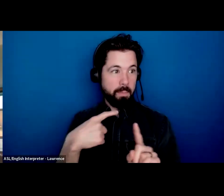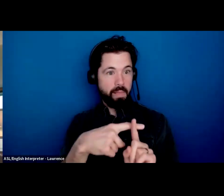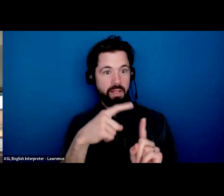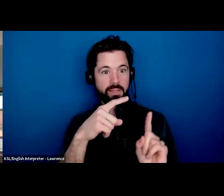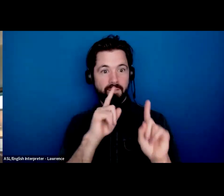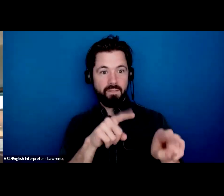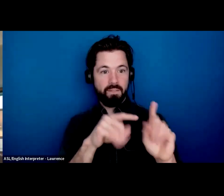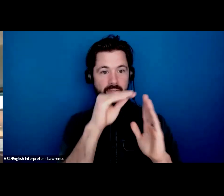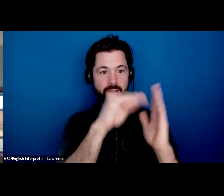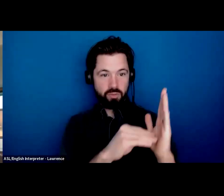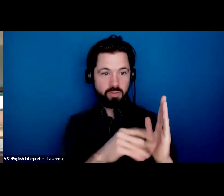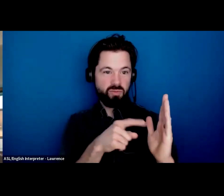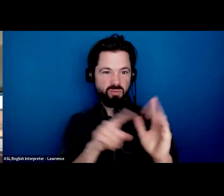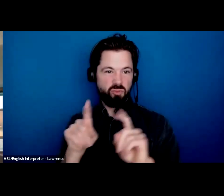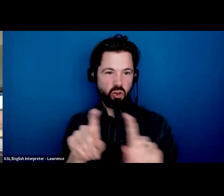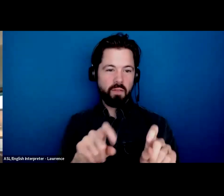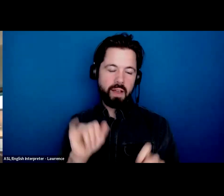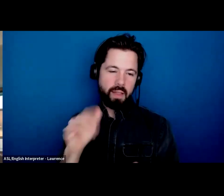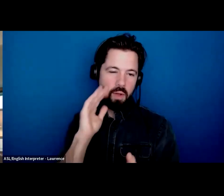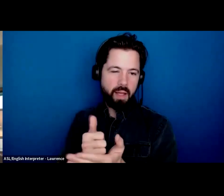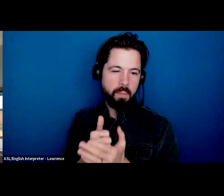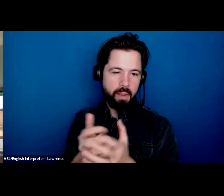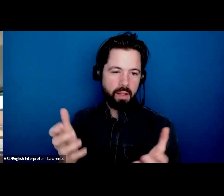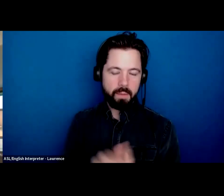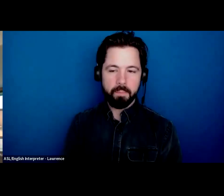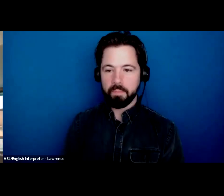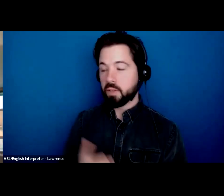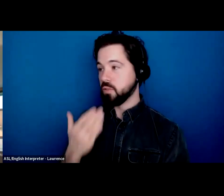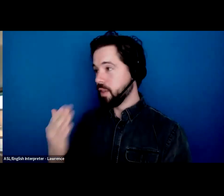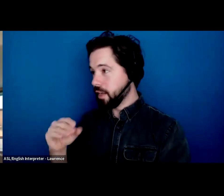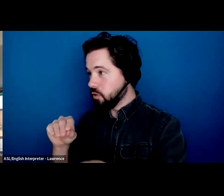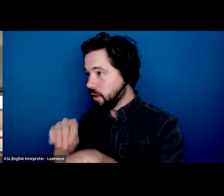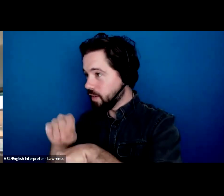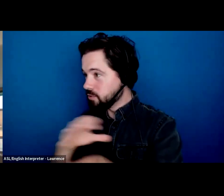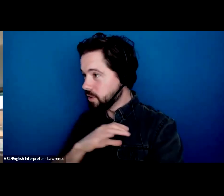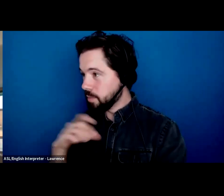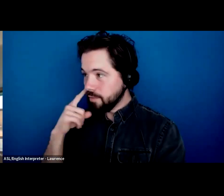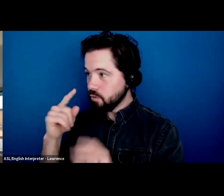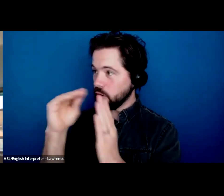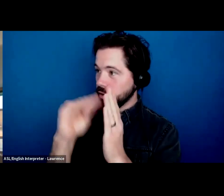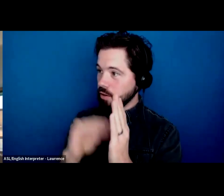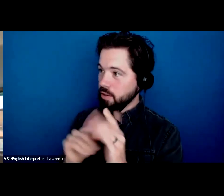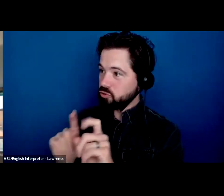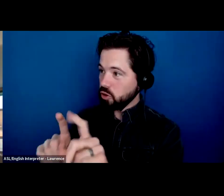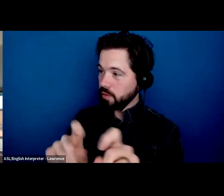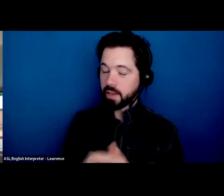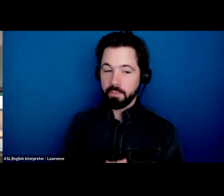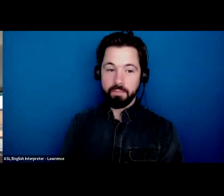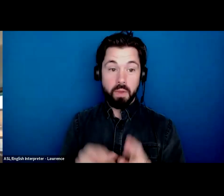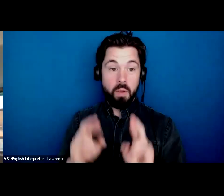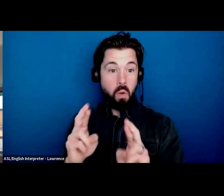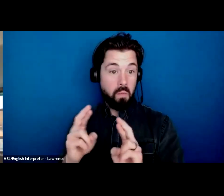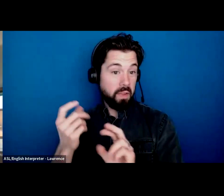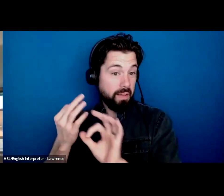So thanks for our provider advisory committee for putting something like this forward. And I hope that what the positive aspects that we do